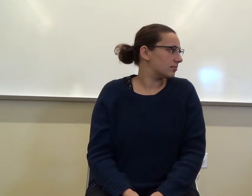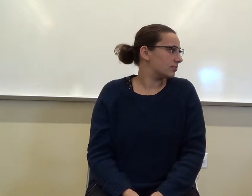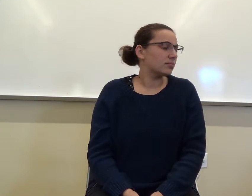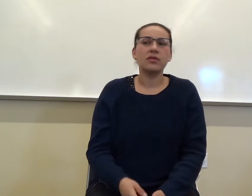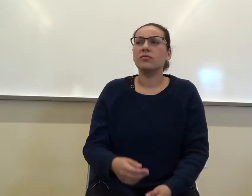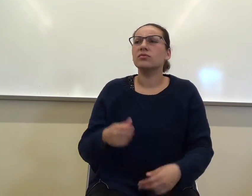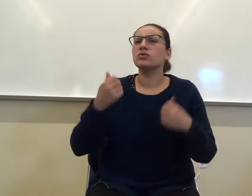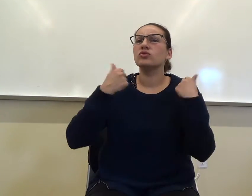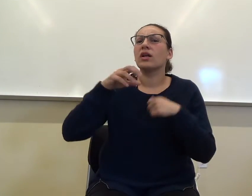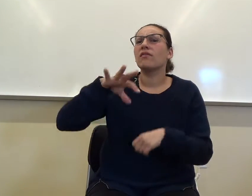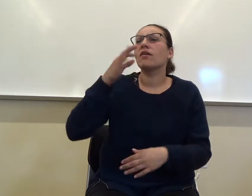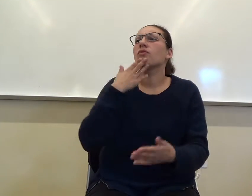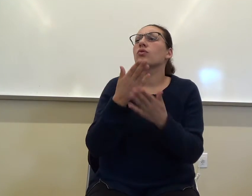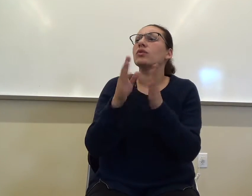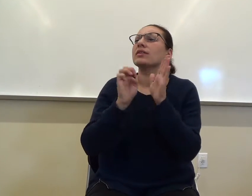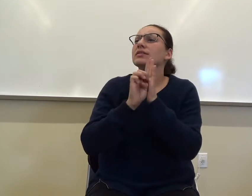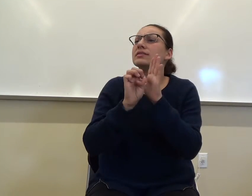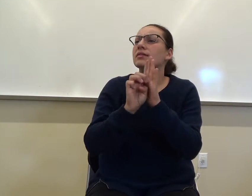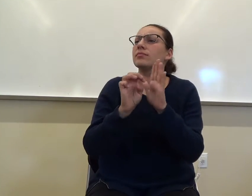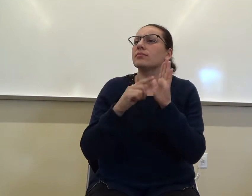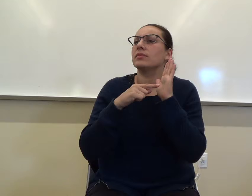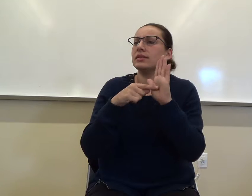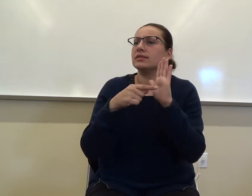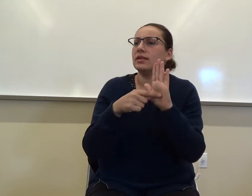example here of one which most people did.